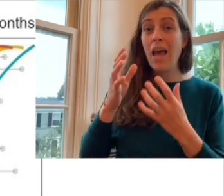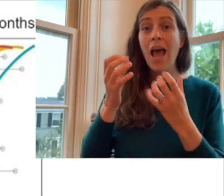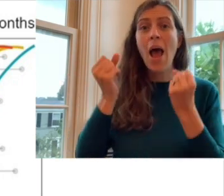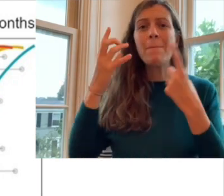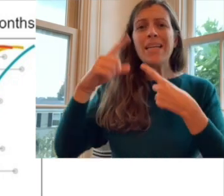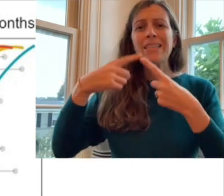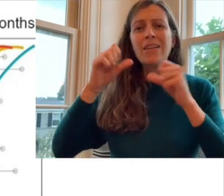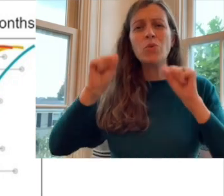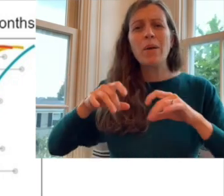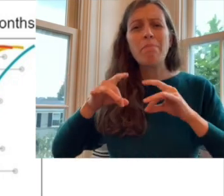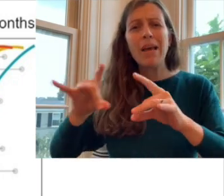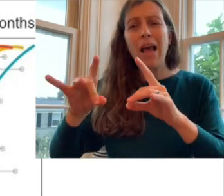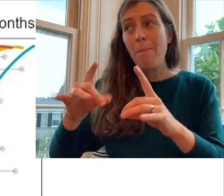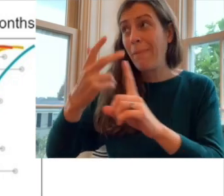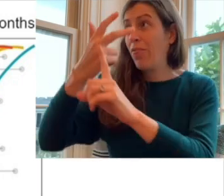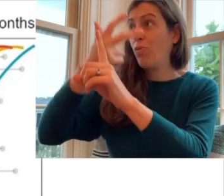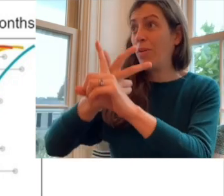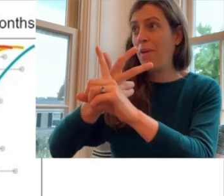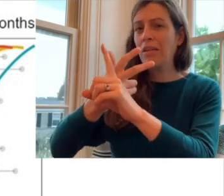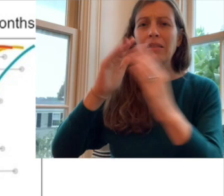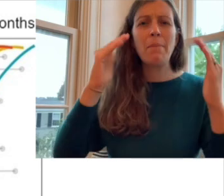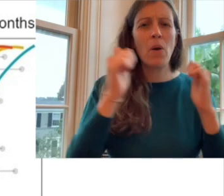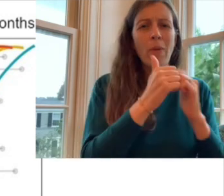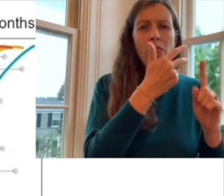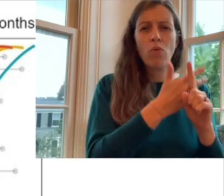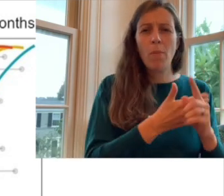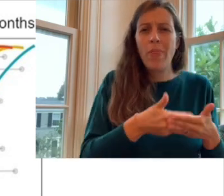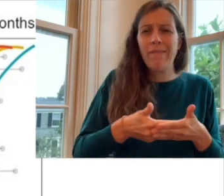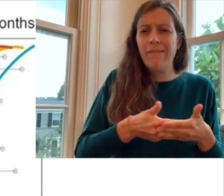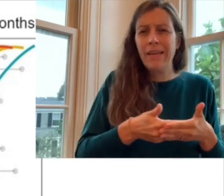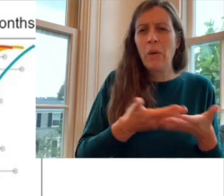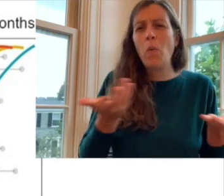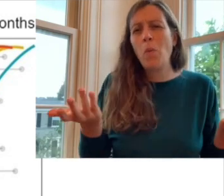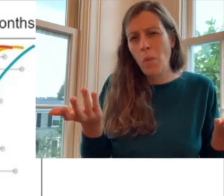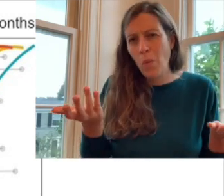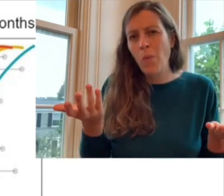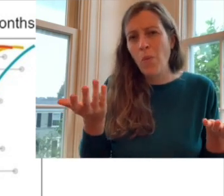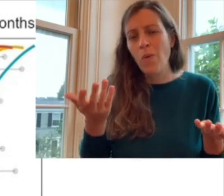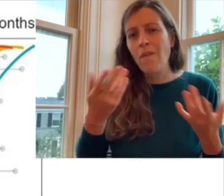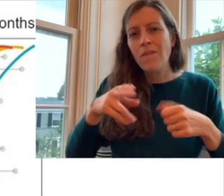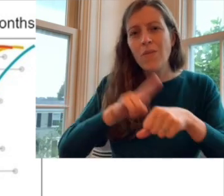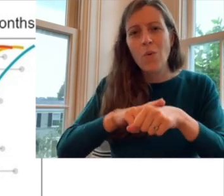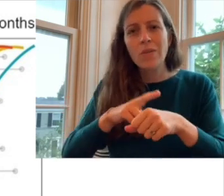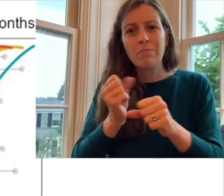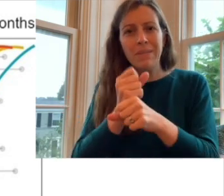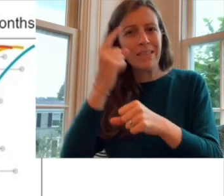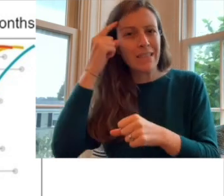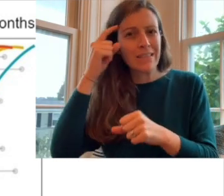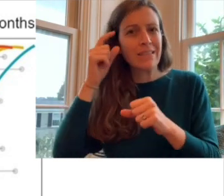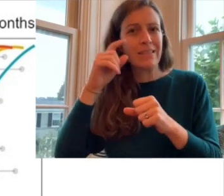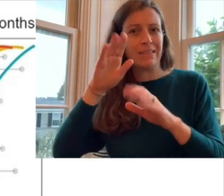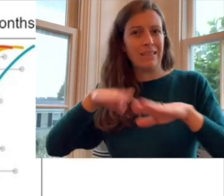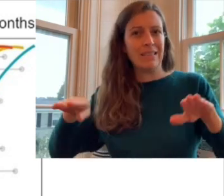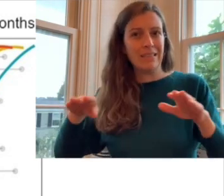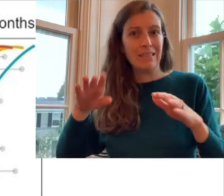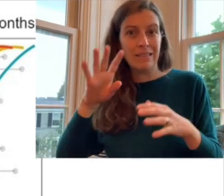earlier than you'd expect of deaf children who have deaf parents. And that makes sense, right? If you're 4 years old, you've been signing for 3